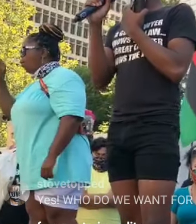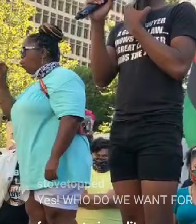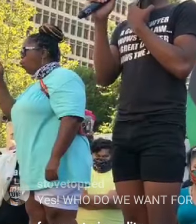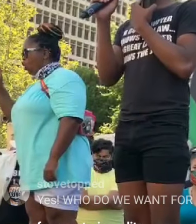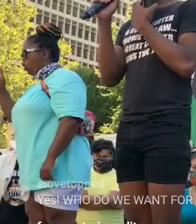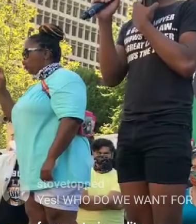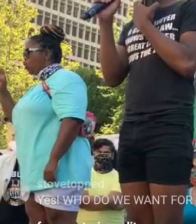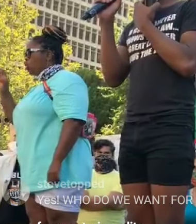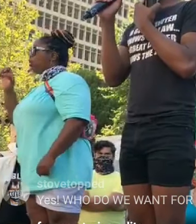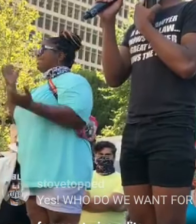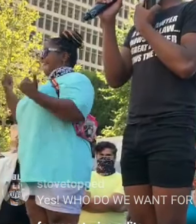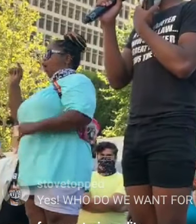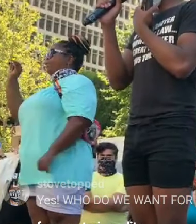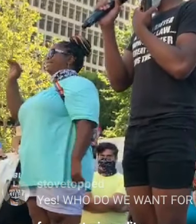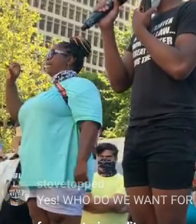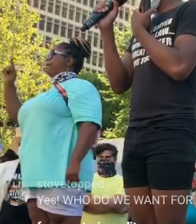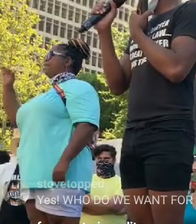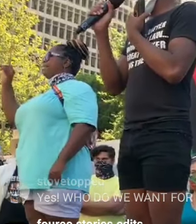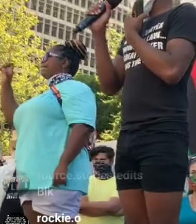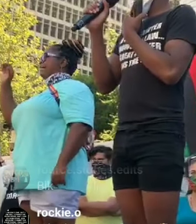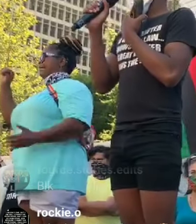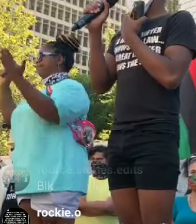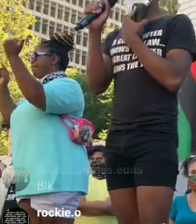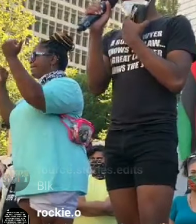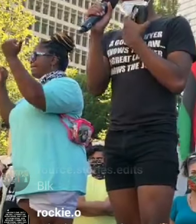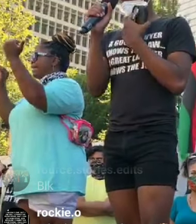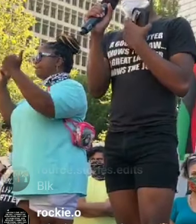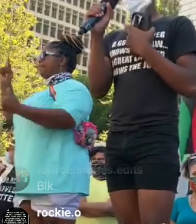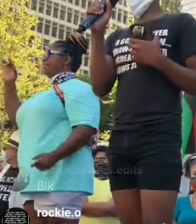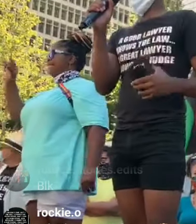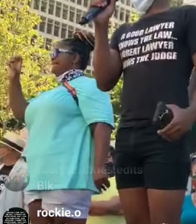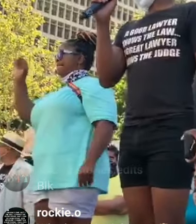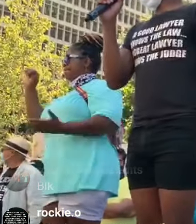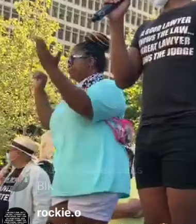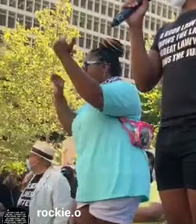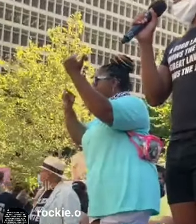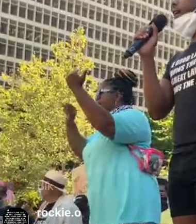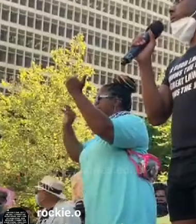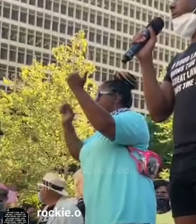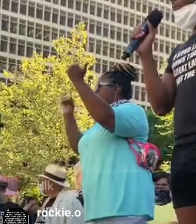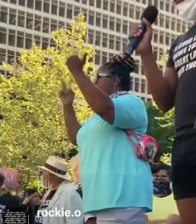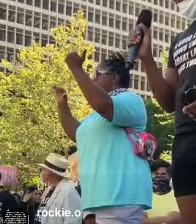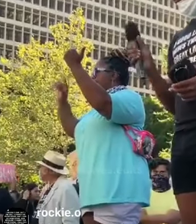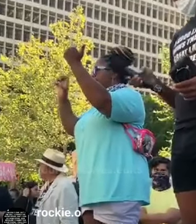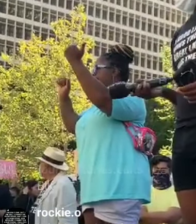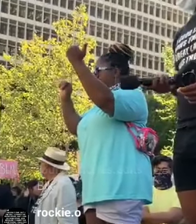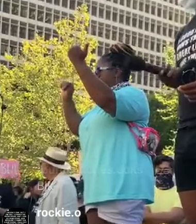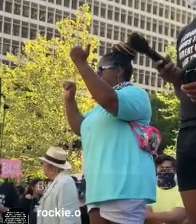Jamil Moore. Timothy Dean now. Say his name. Say his name. Timothy Dean. Say his name.